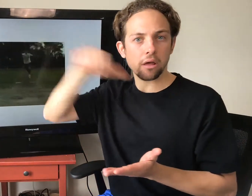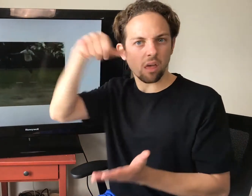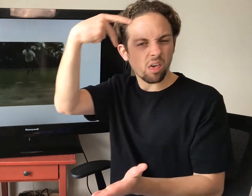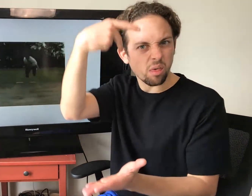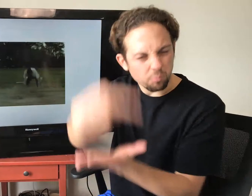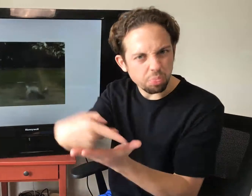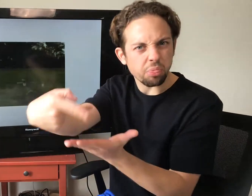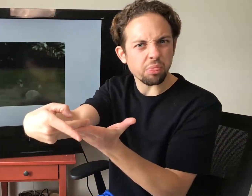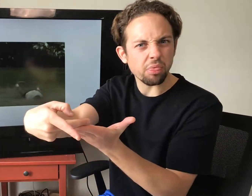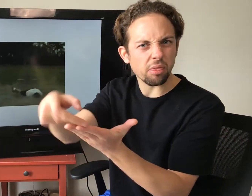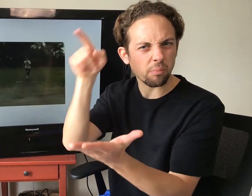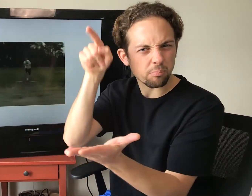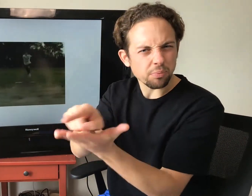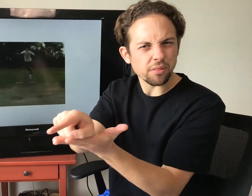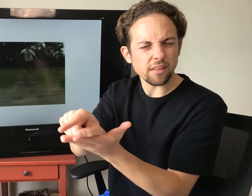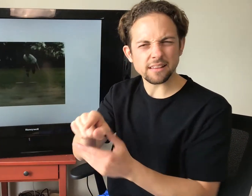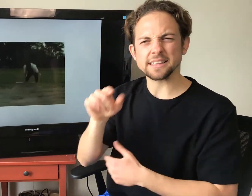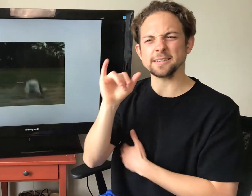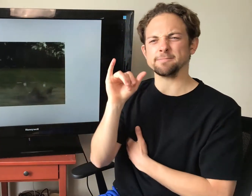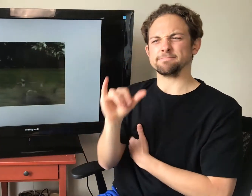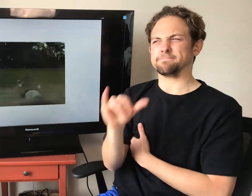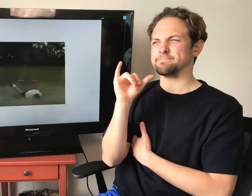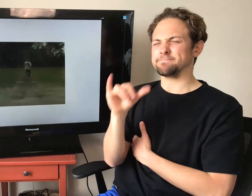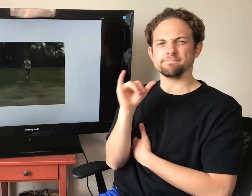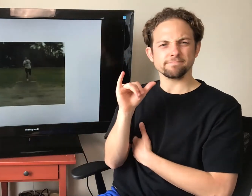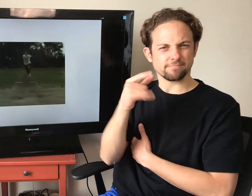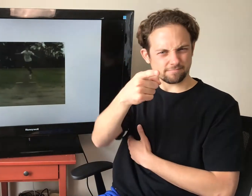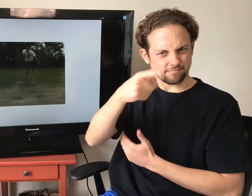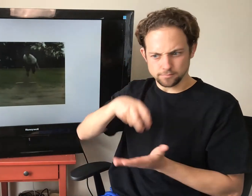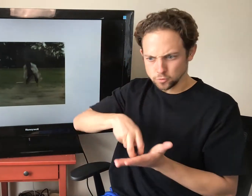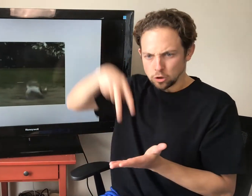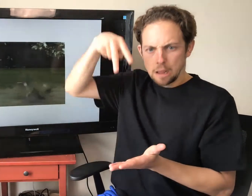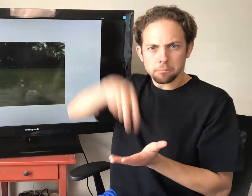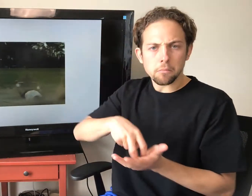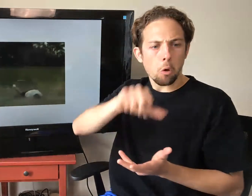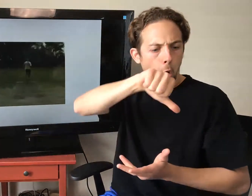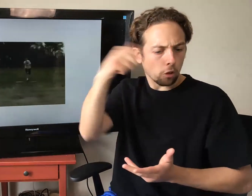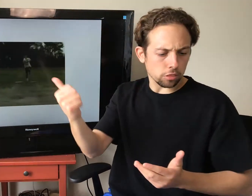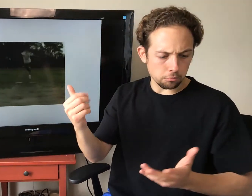So when he jumped, he came tumbling back down to the ground.